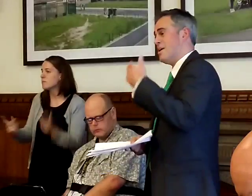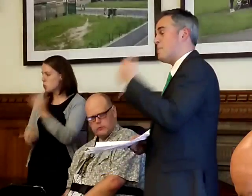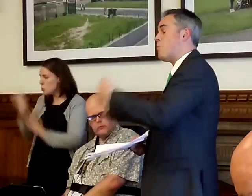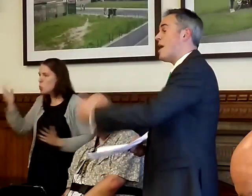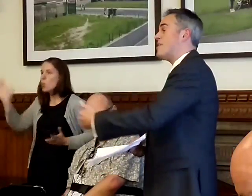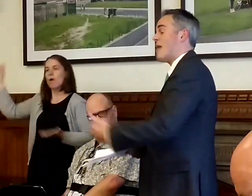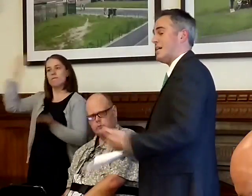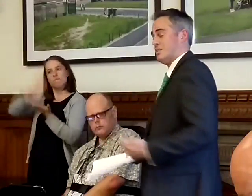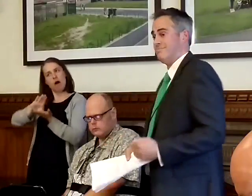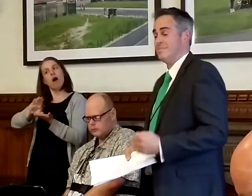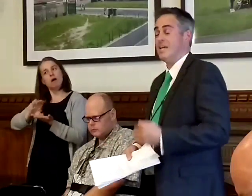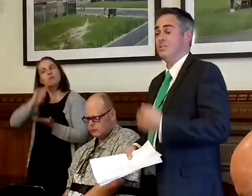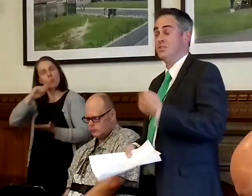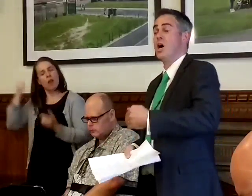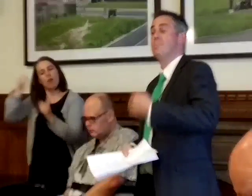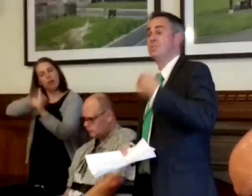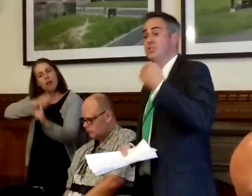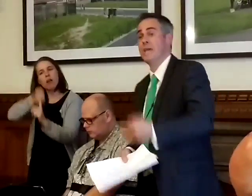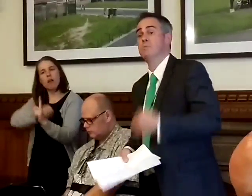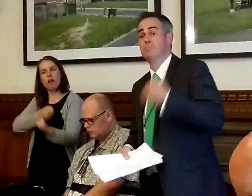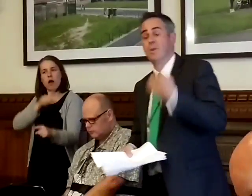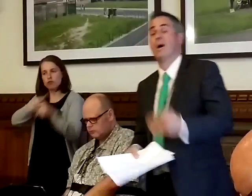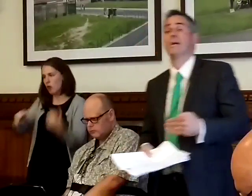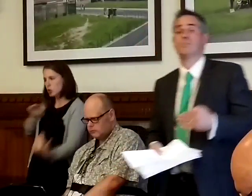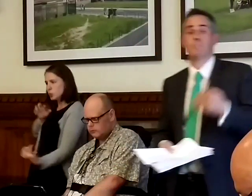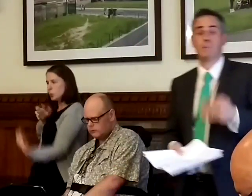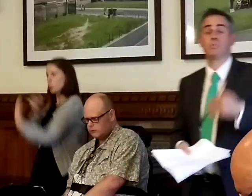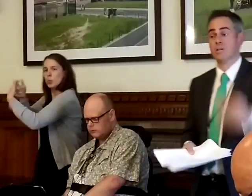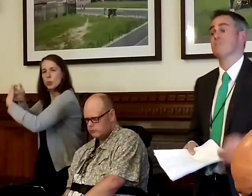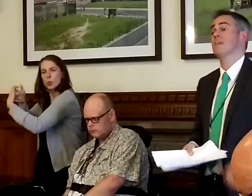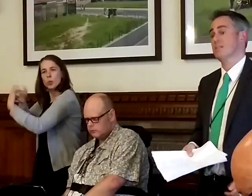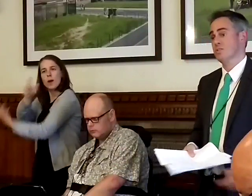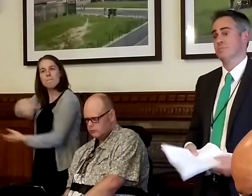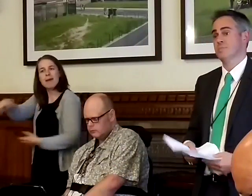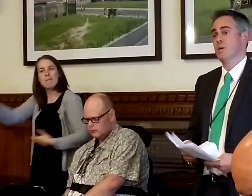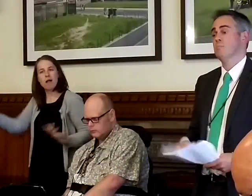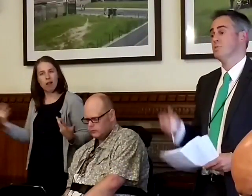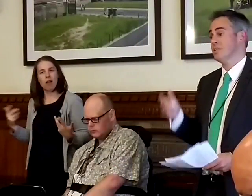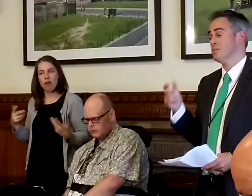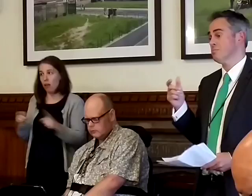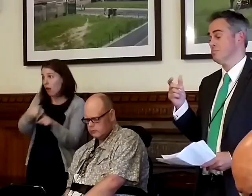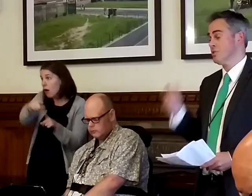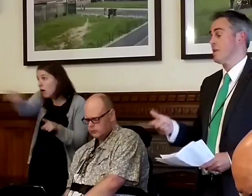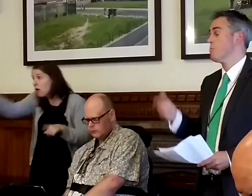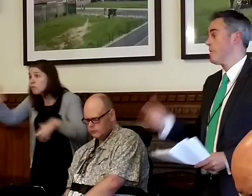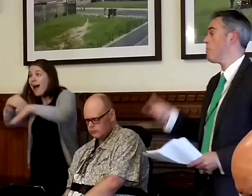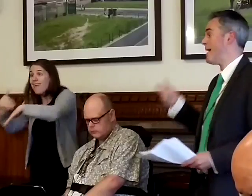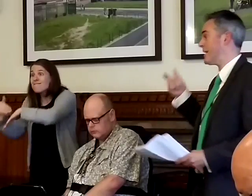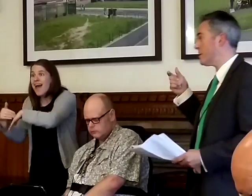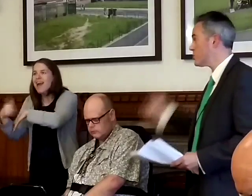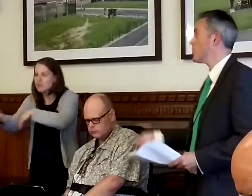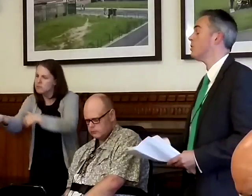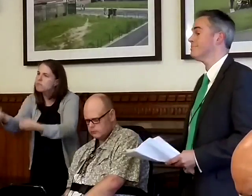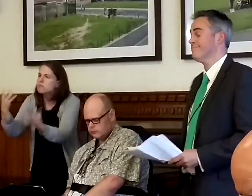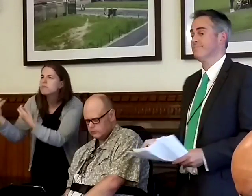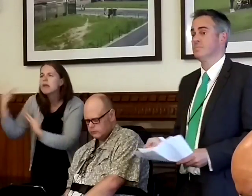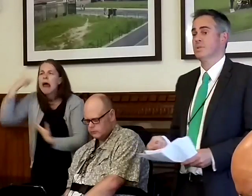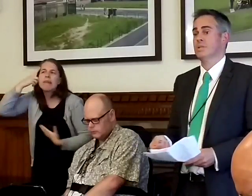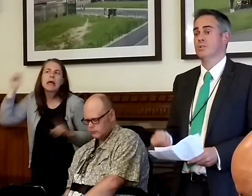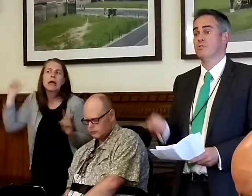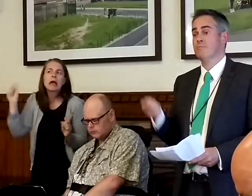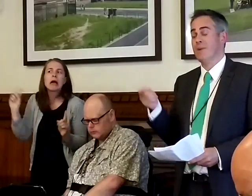meets people where they're at, determined and shaped by the people that it affects, putting disabled people back in